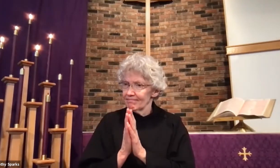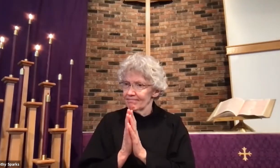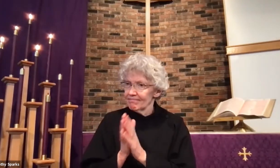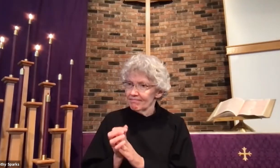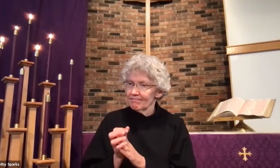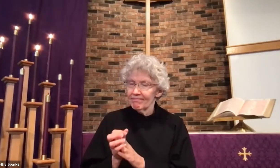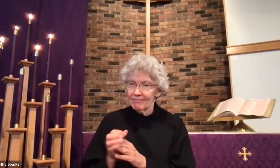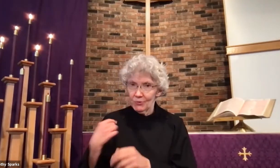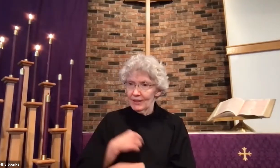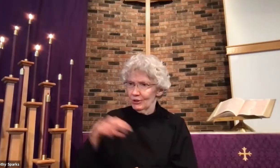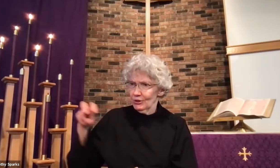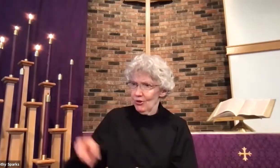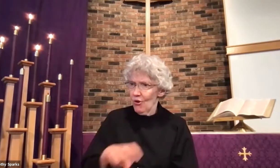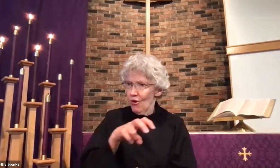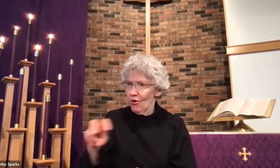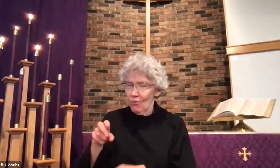Let us pray.